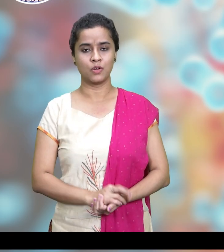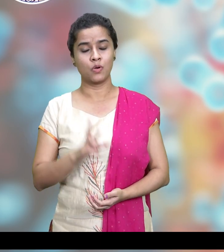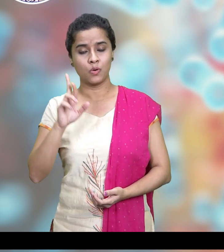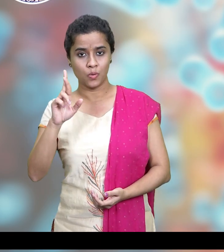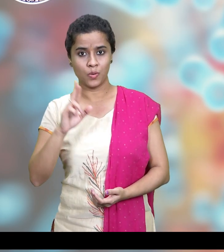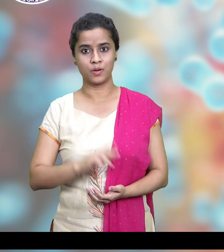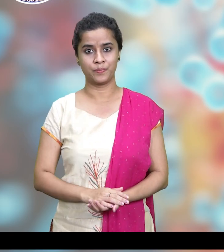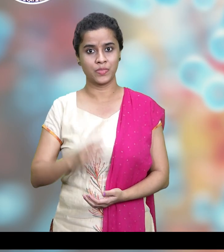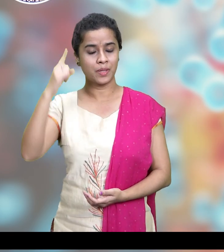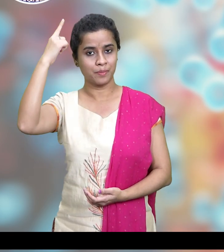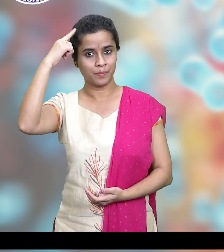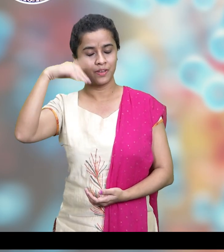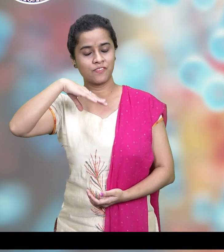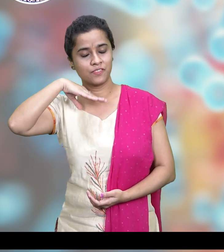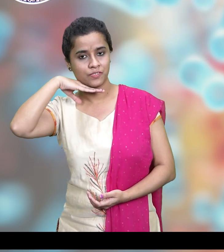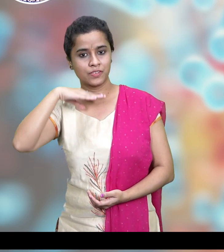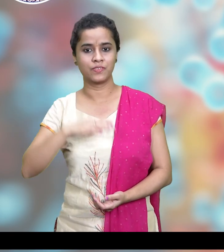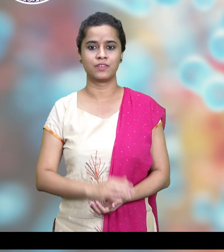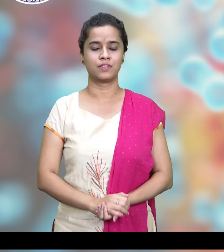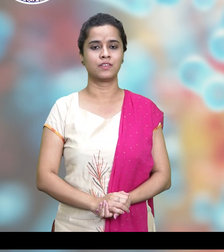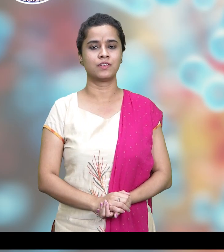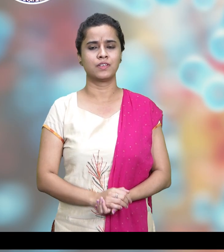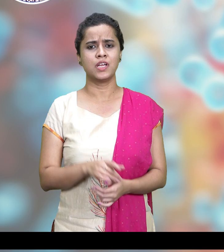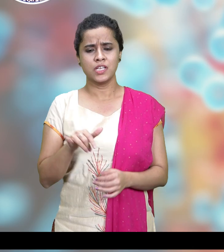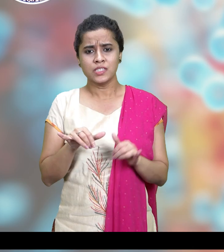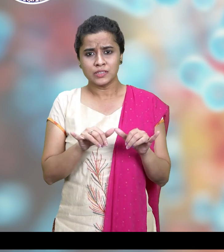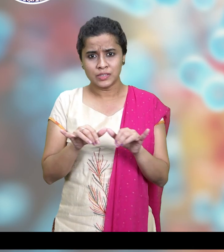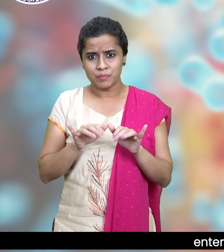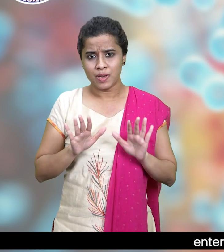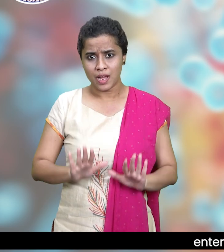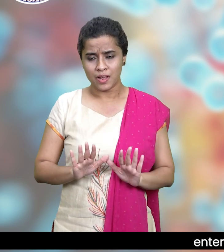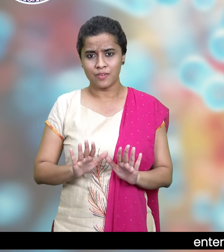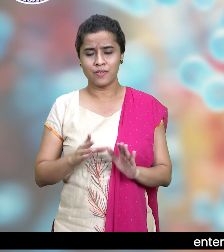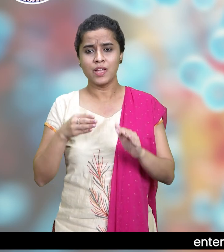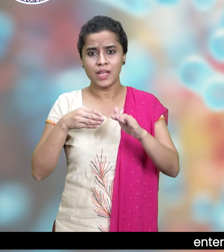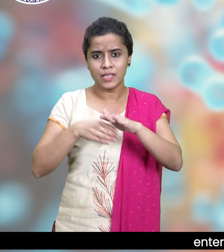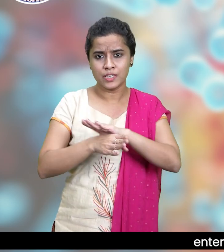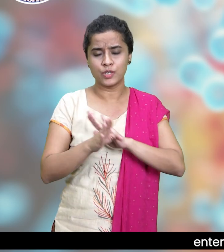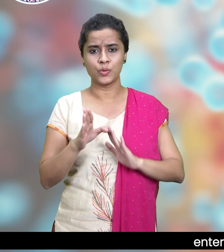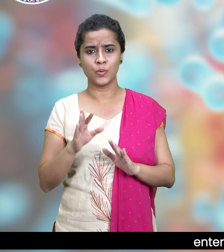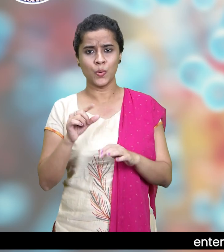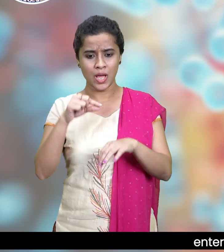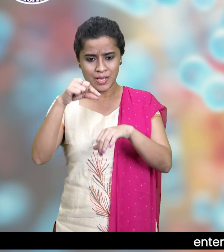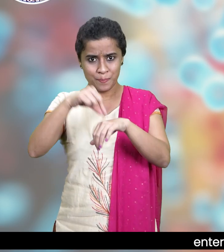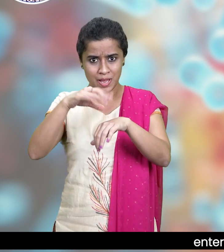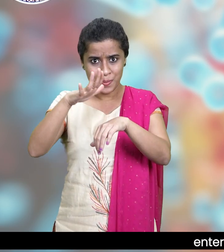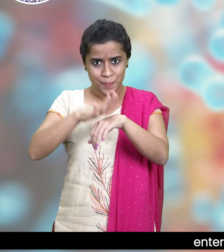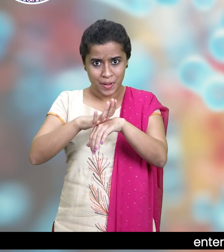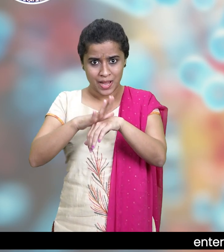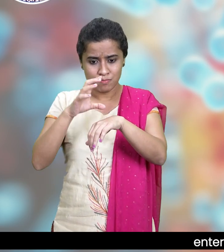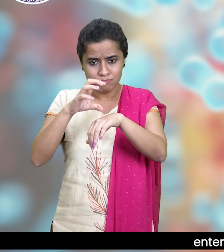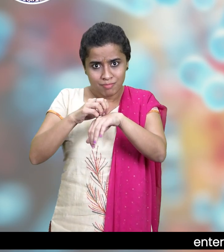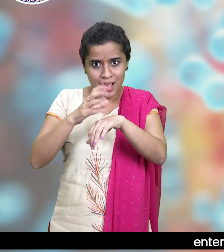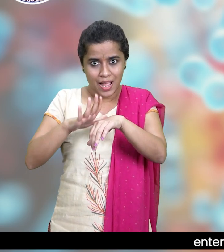or brain fever will similarly enter through a mosquito bite.